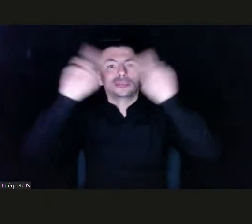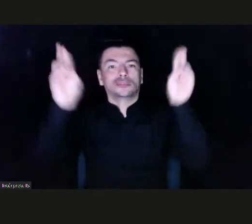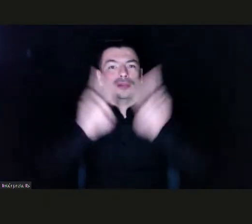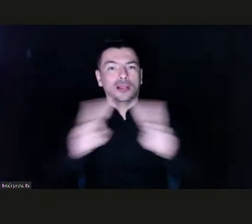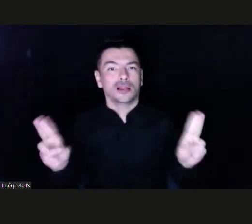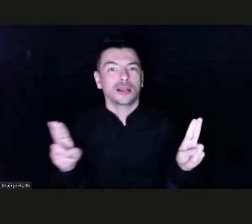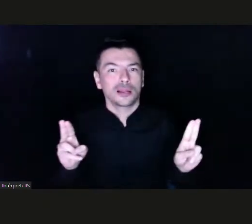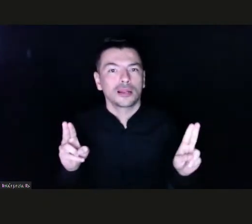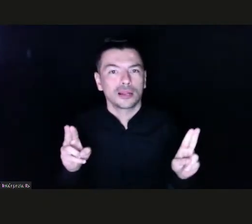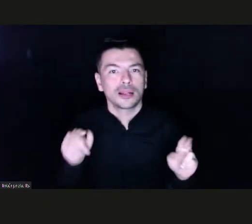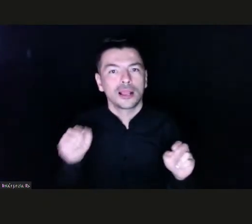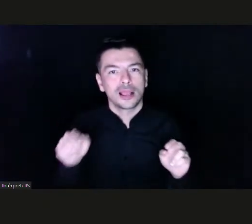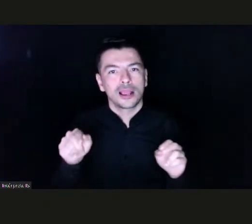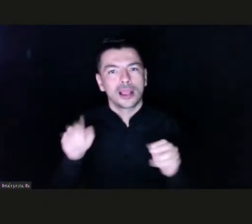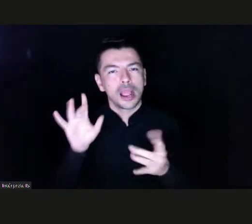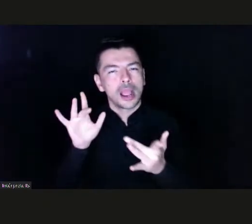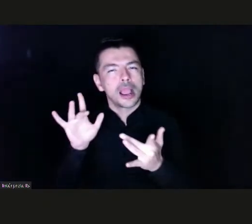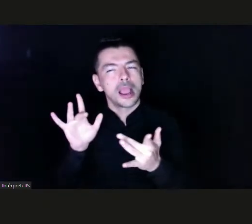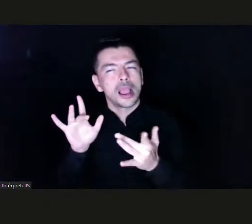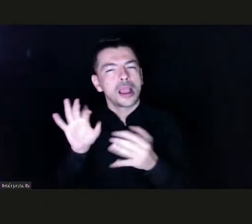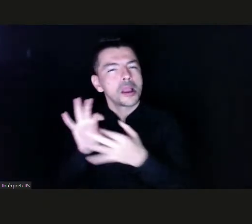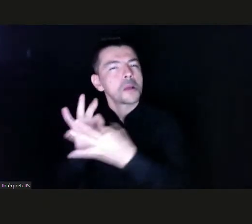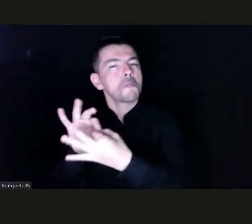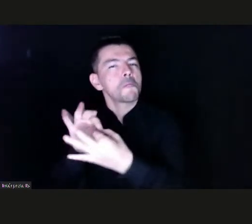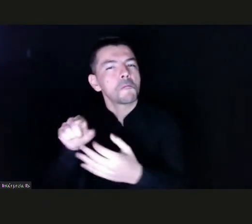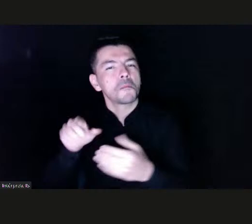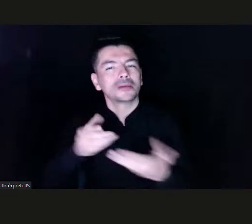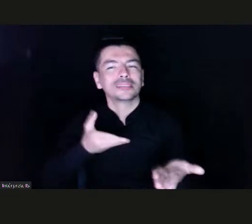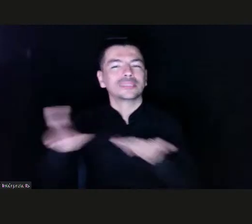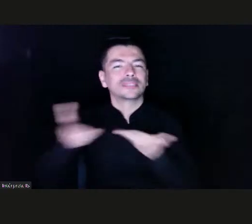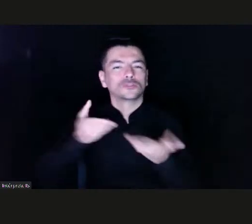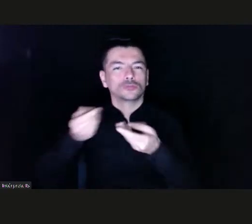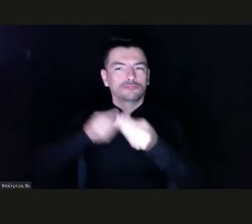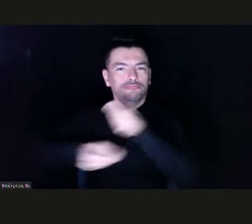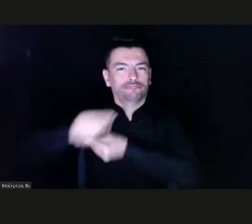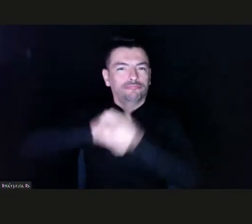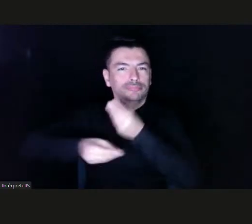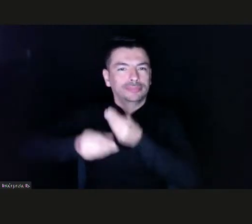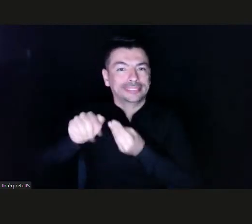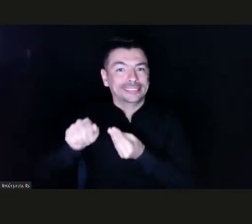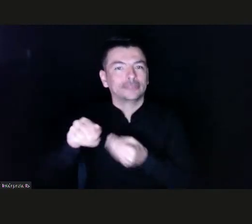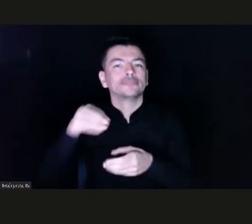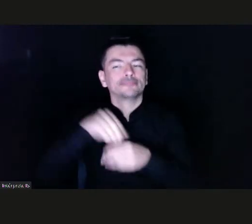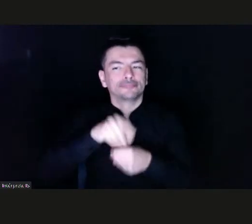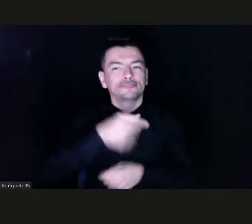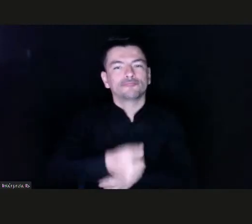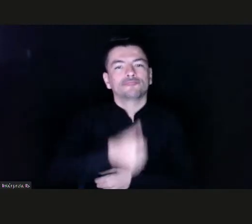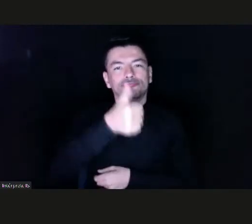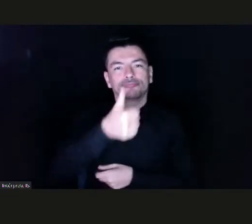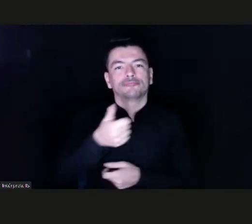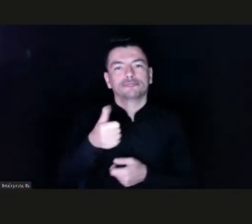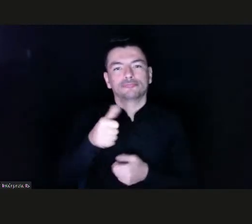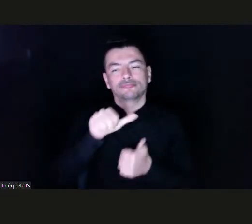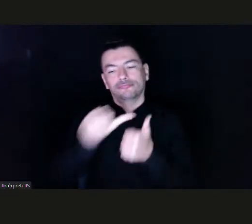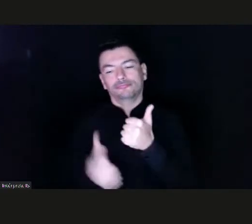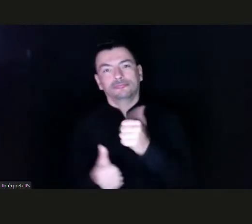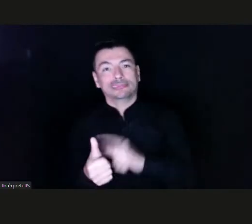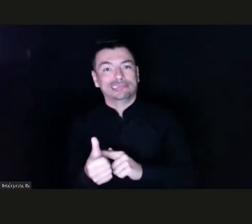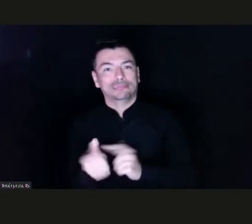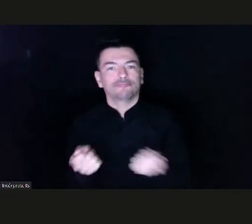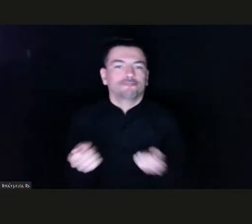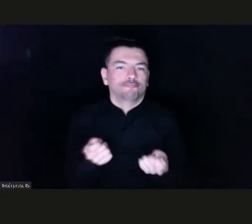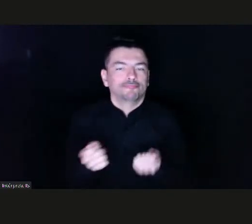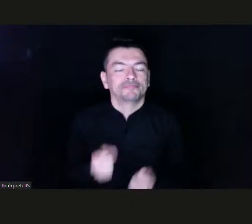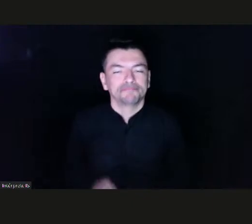the head of the Planning and Finance Division of the Beijing Municipal Foreign Economic Relations and Trade Commission, the head of